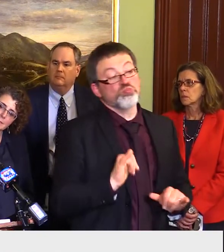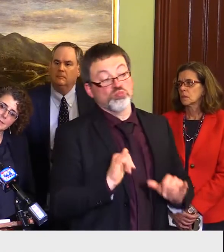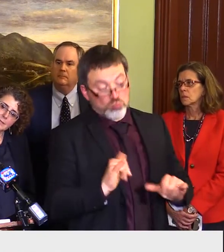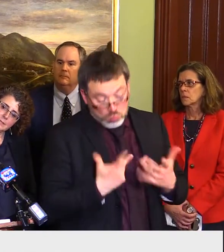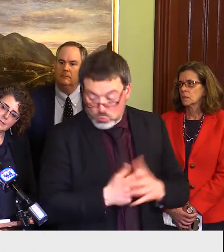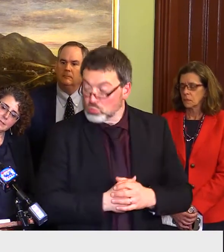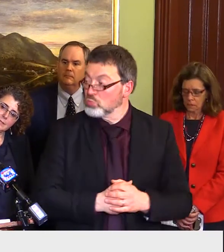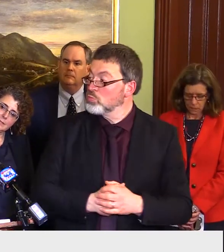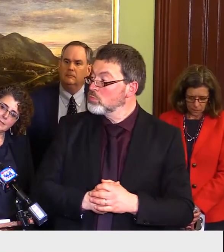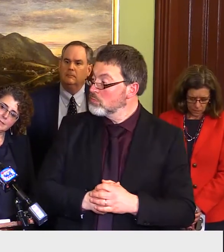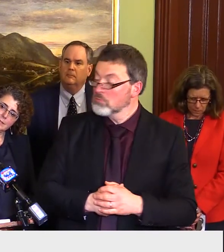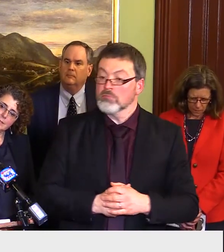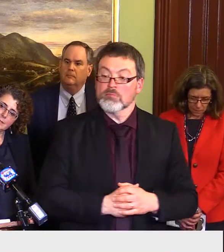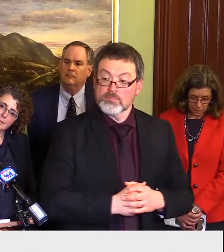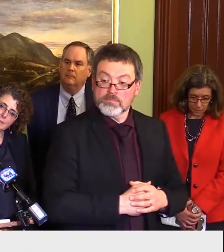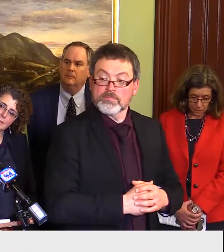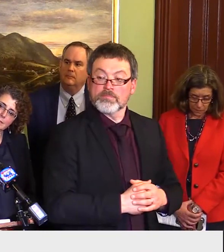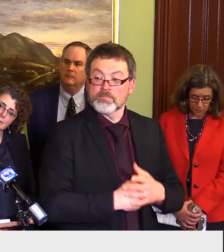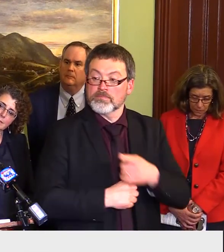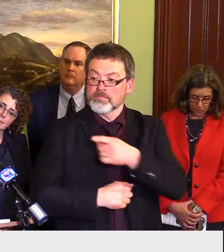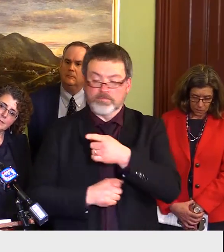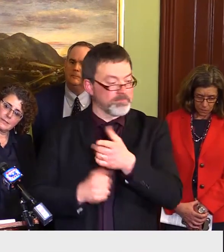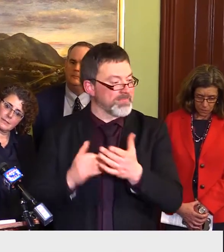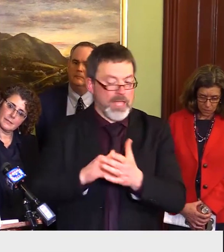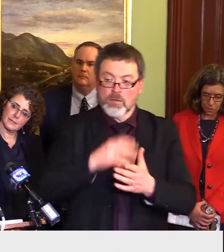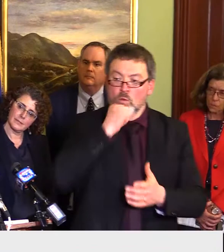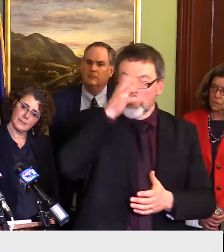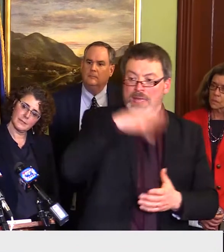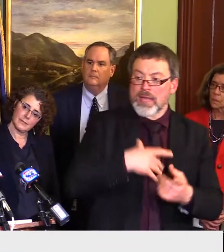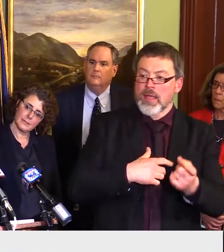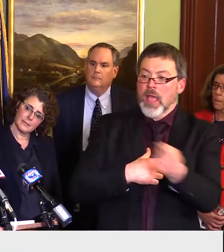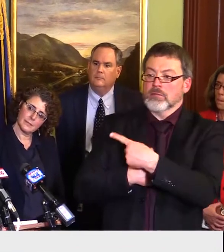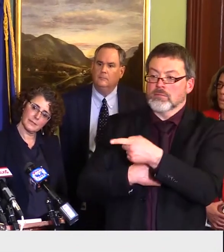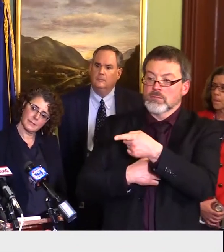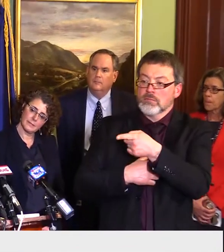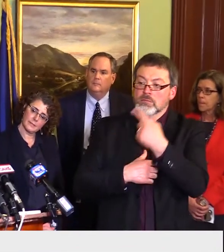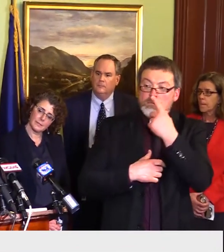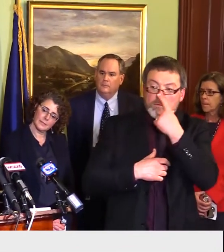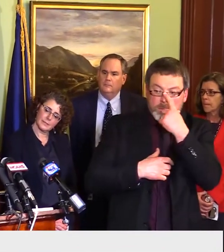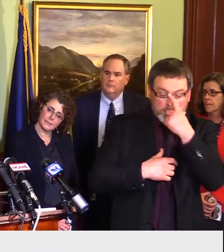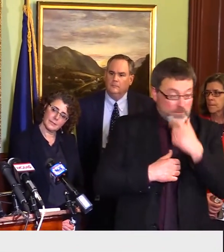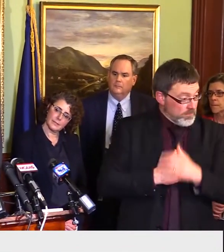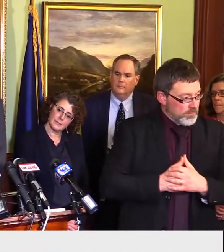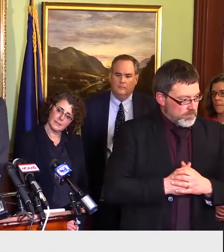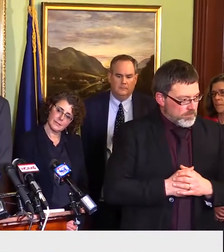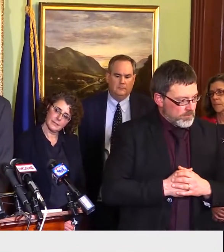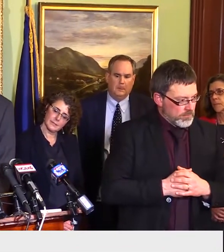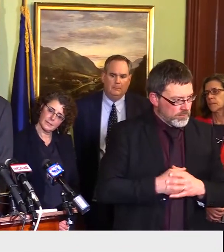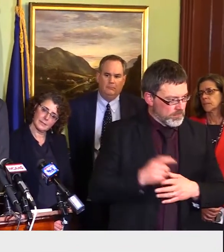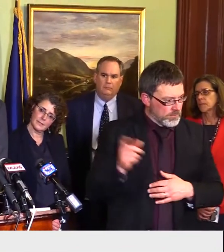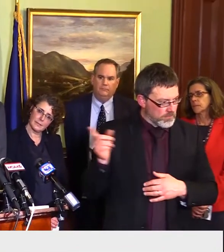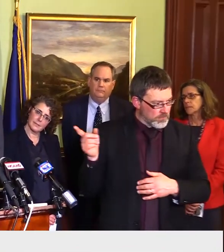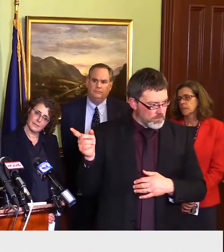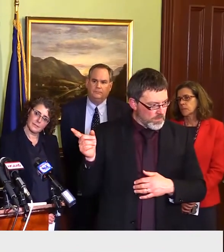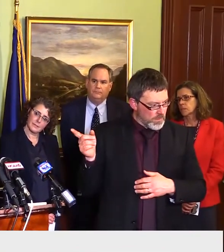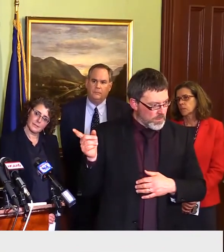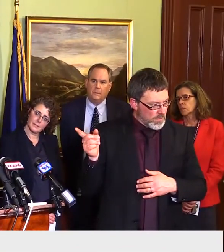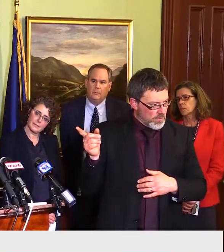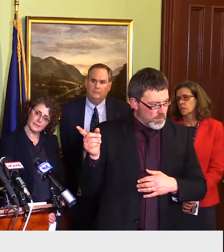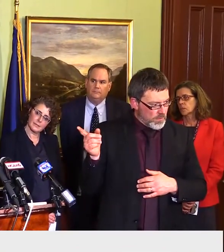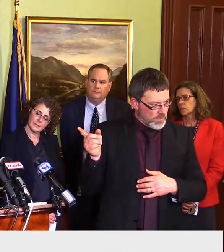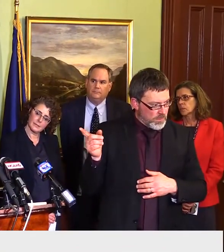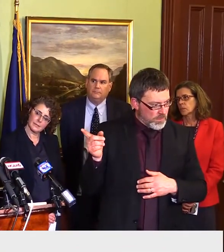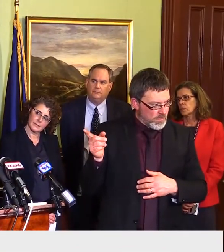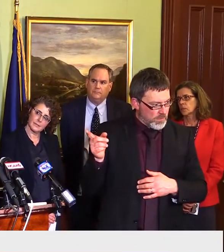following the guidance of the federal government? And is that good enough? I mean, the federal government response has come in for a lot of